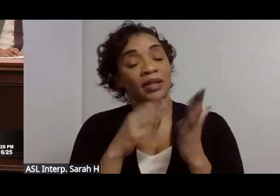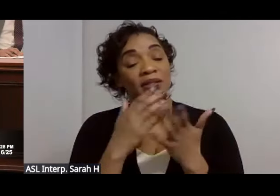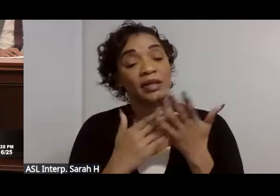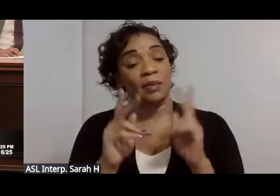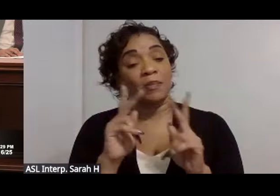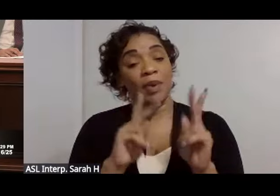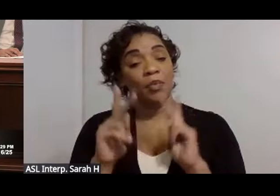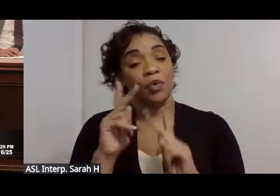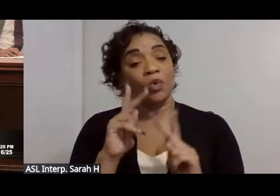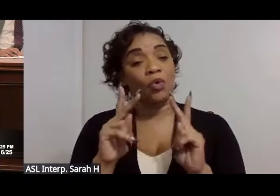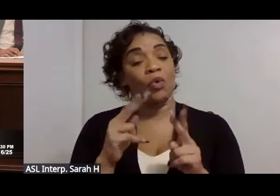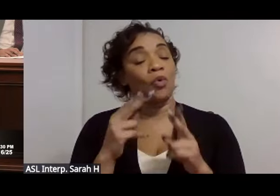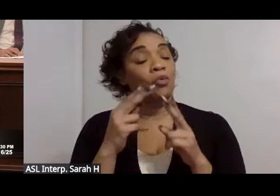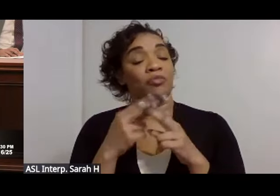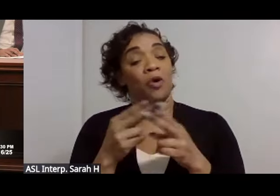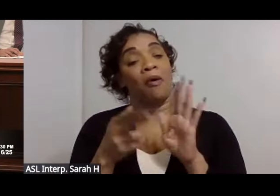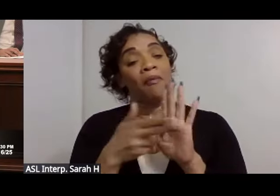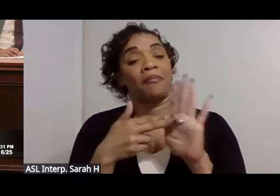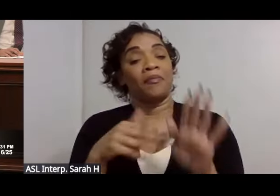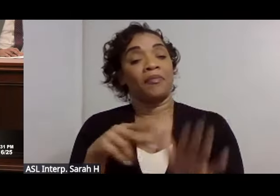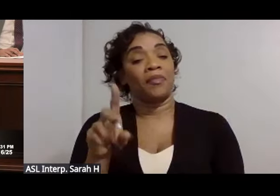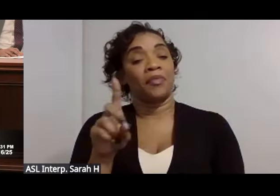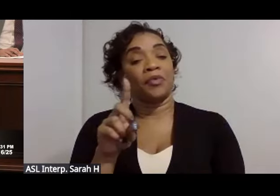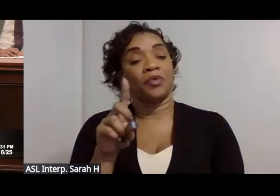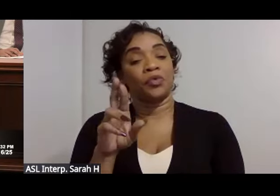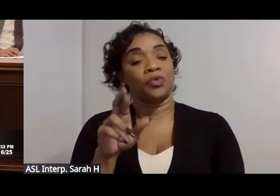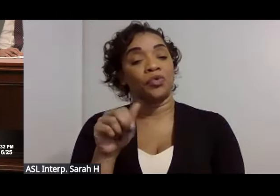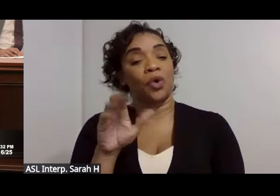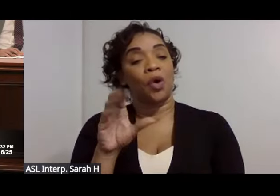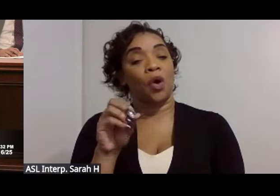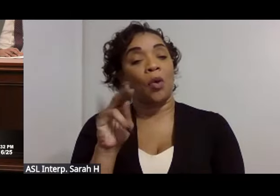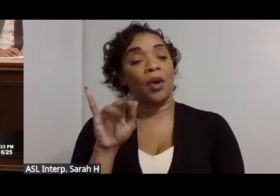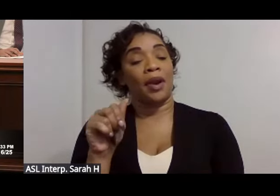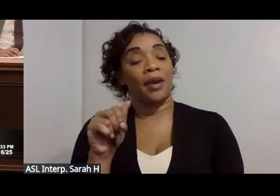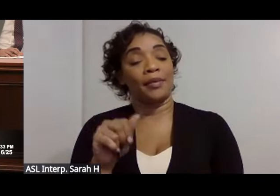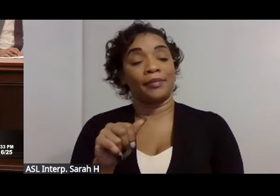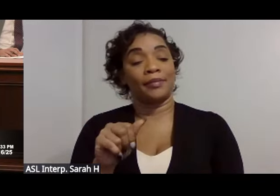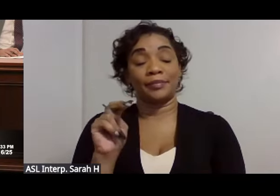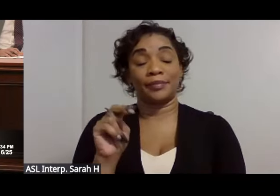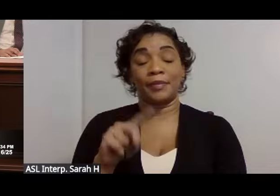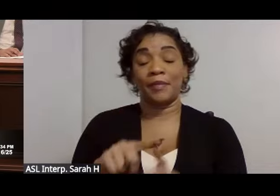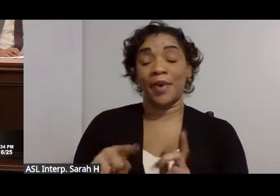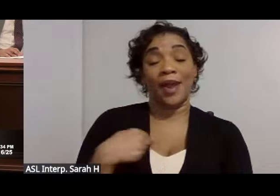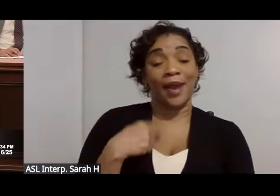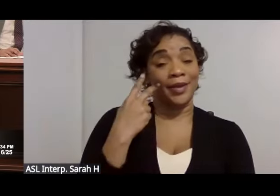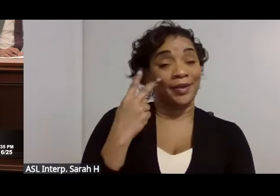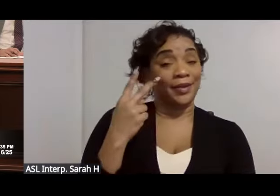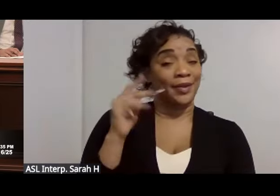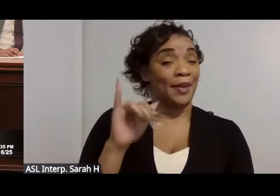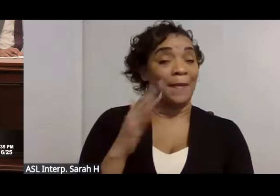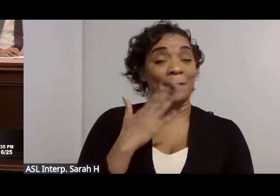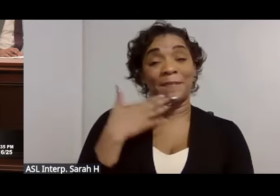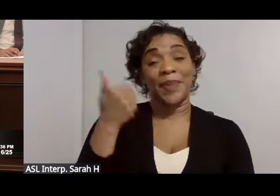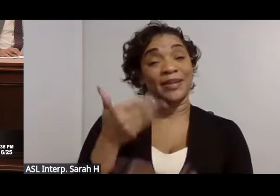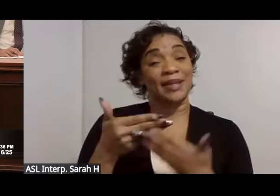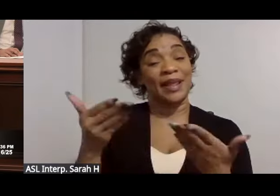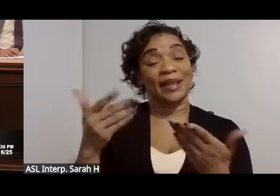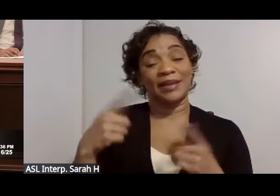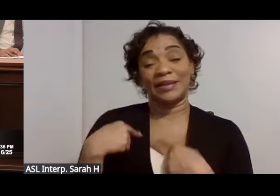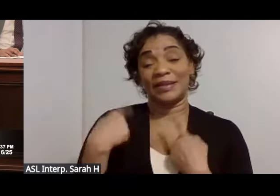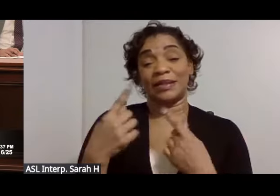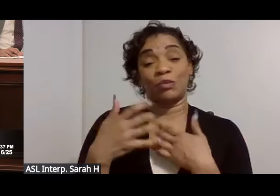since sliced bread. But it isn't, all the predication of, oh, we're going to have two